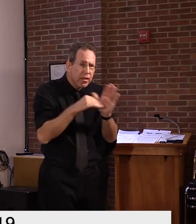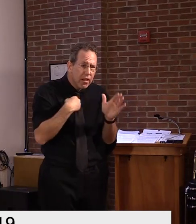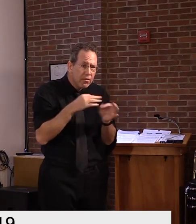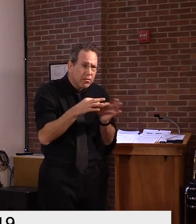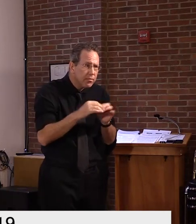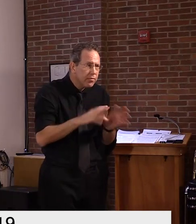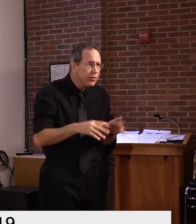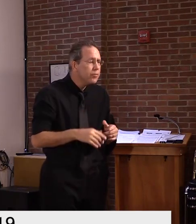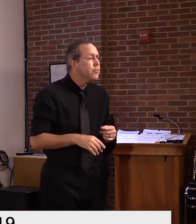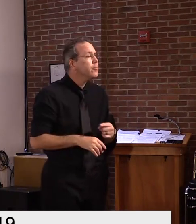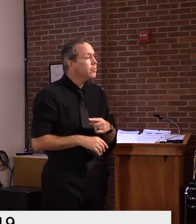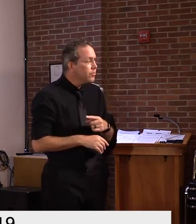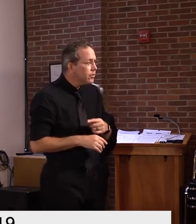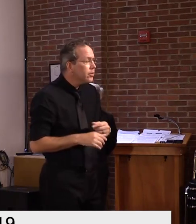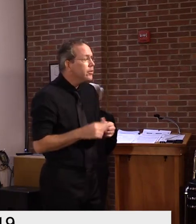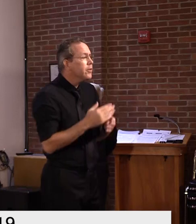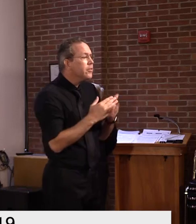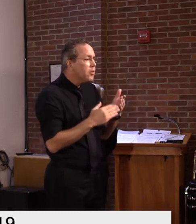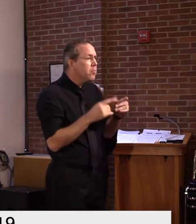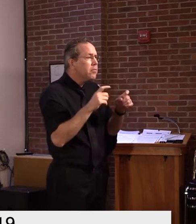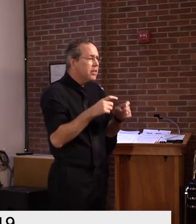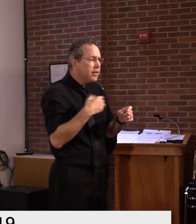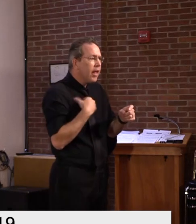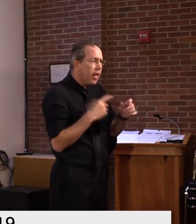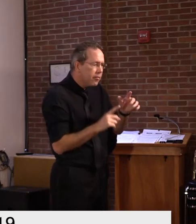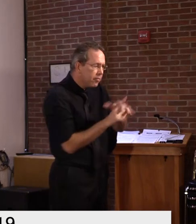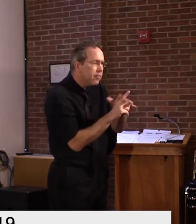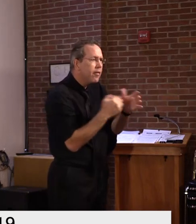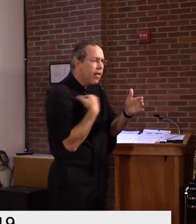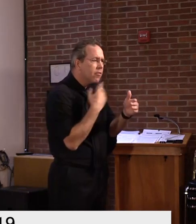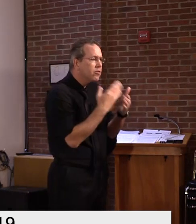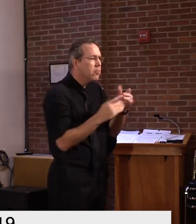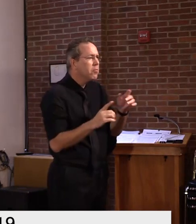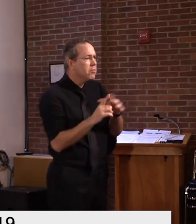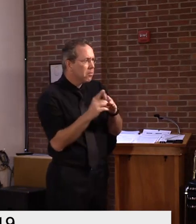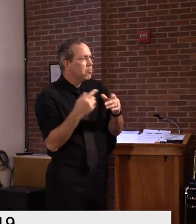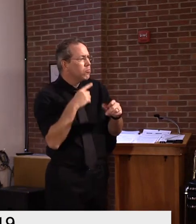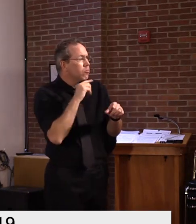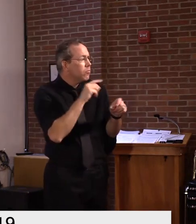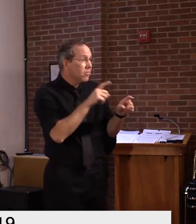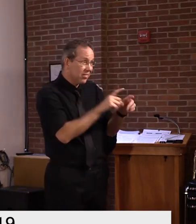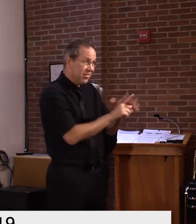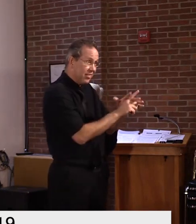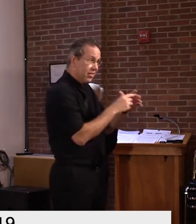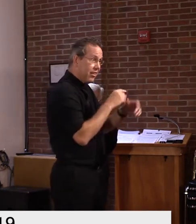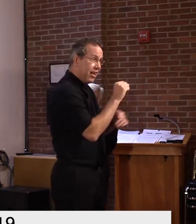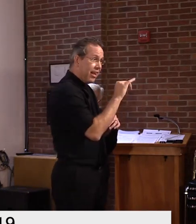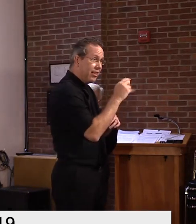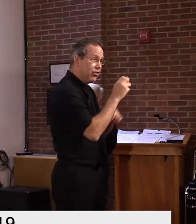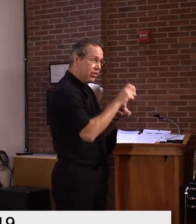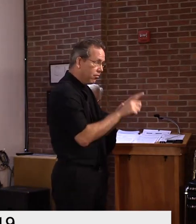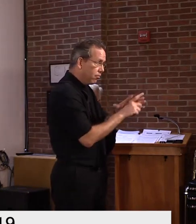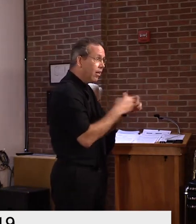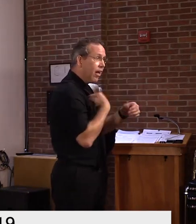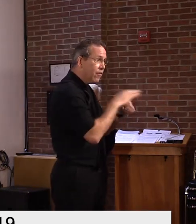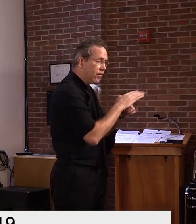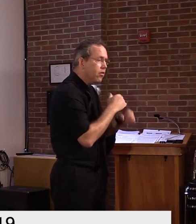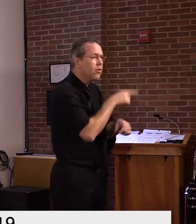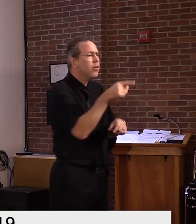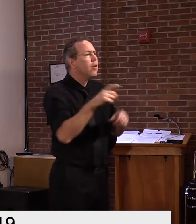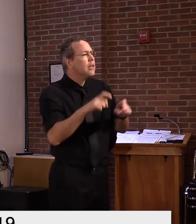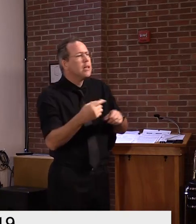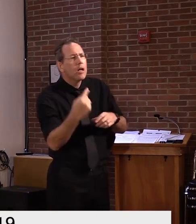did have PCR confirmation. But you're correct. There's a large number that did not.